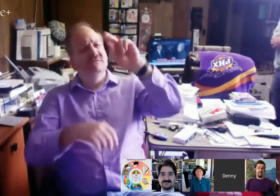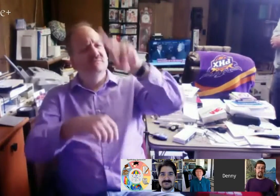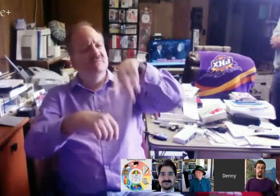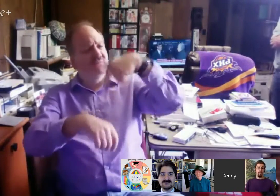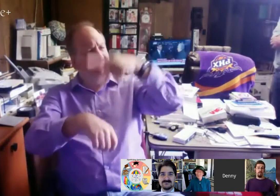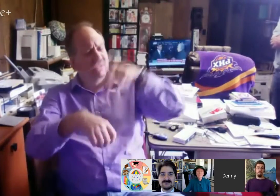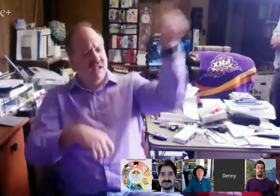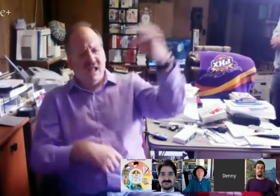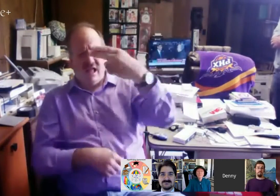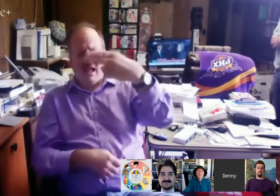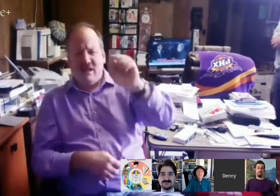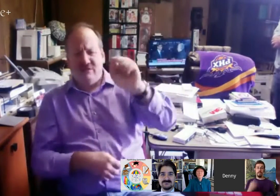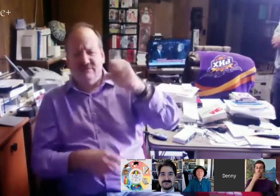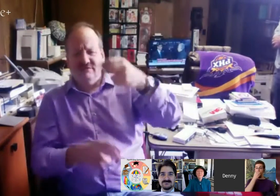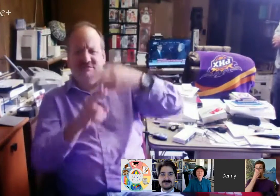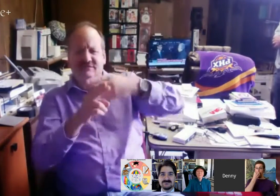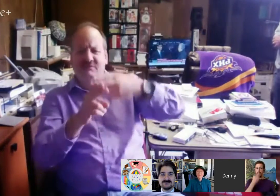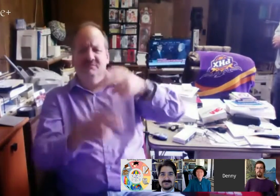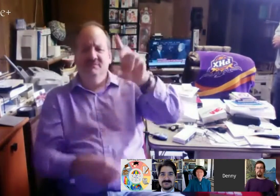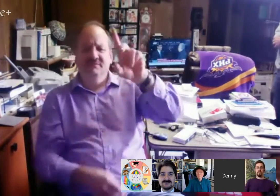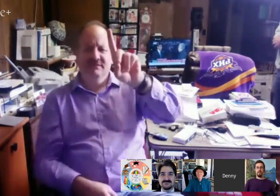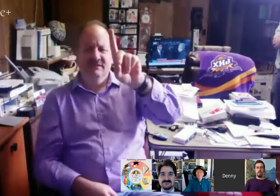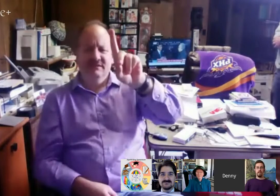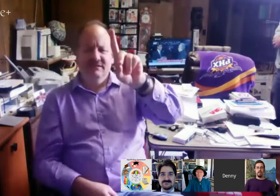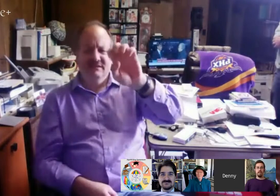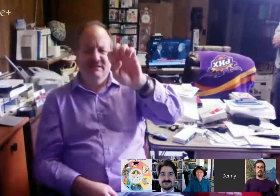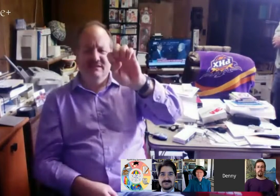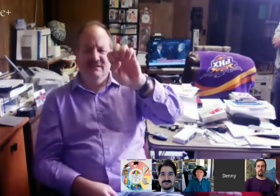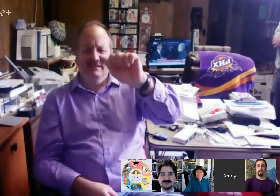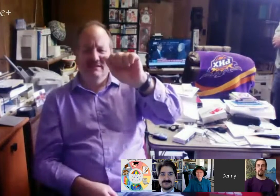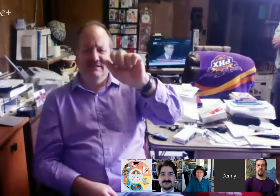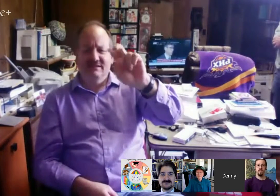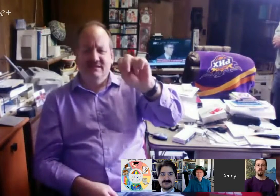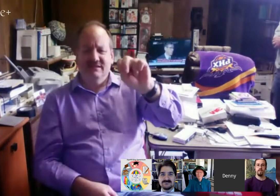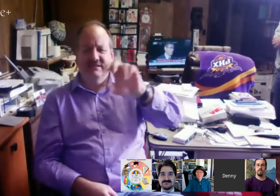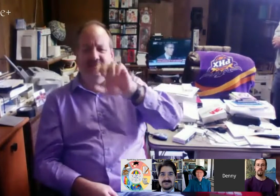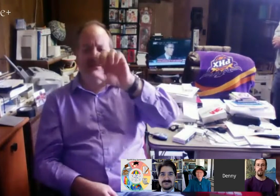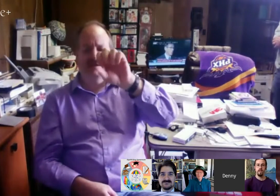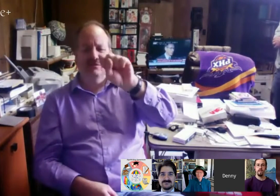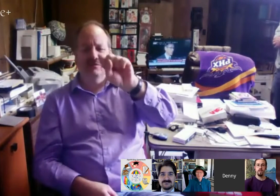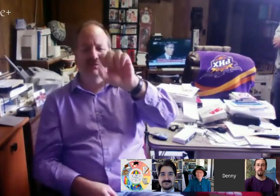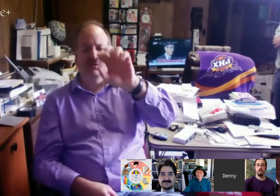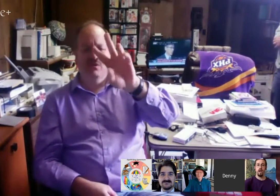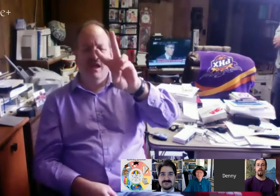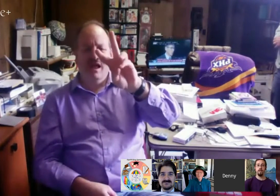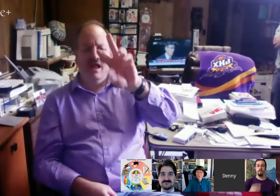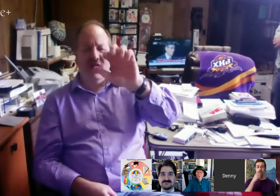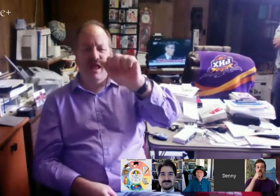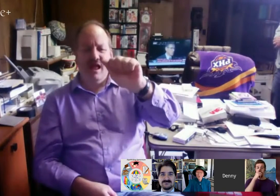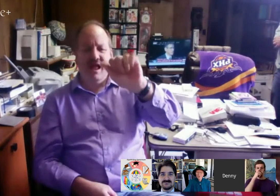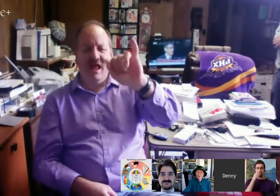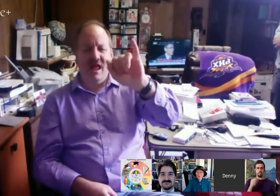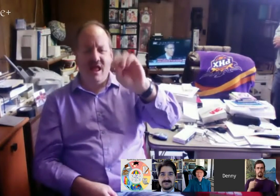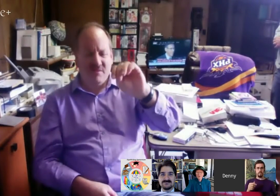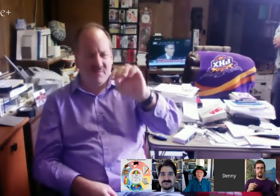something like they were. Actually, I don't think I really need to even be here for the last 2 presentations. So